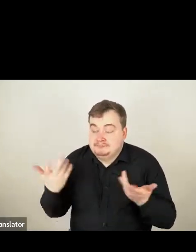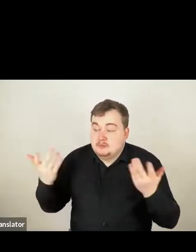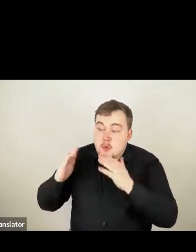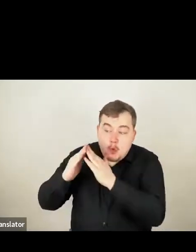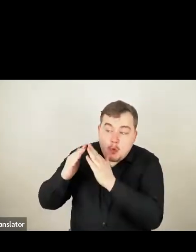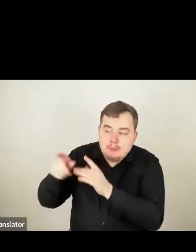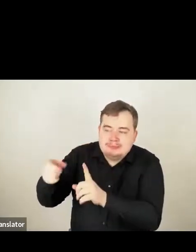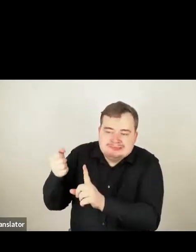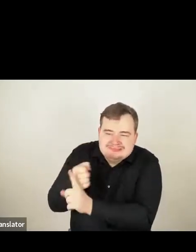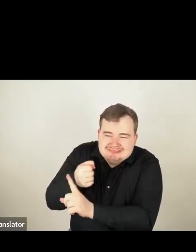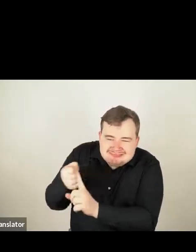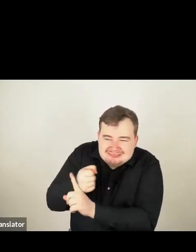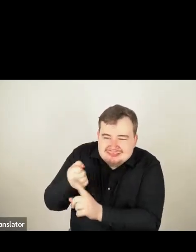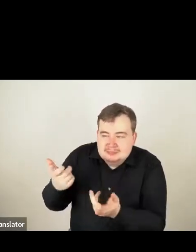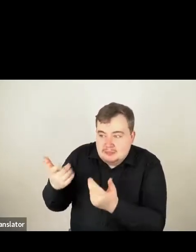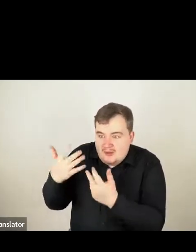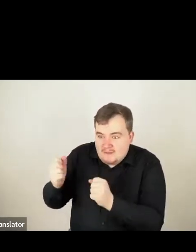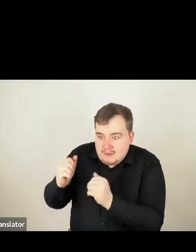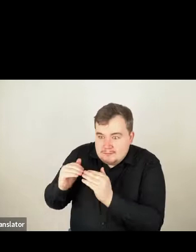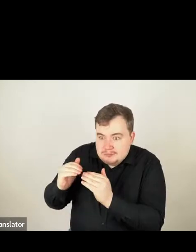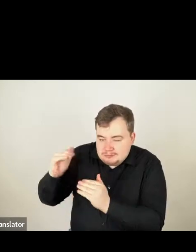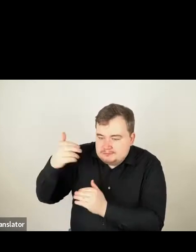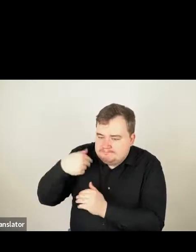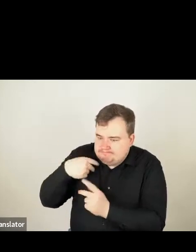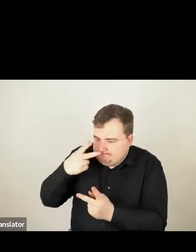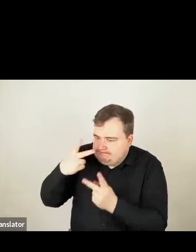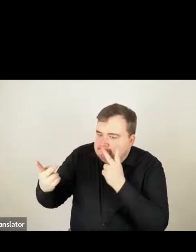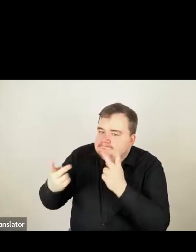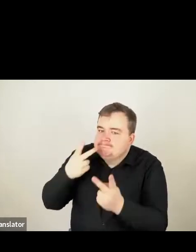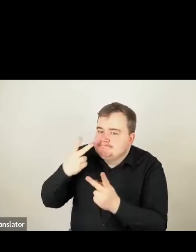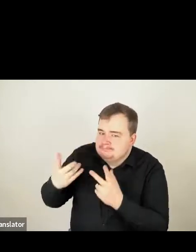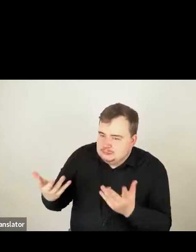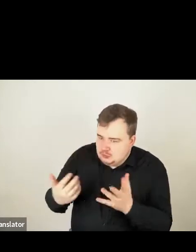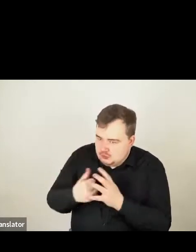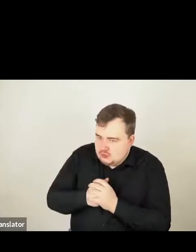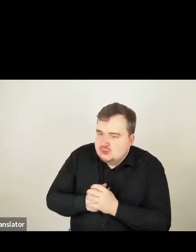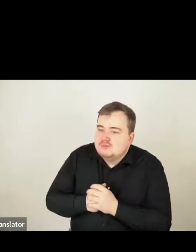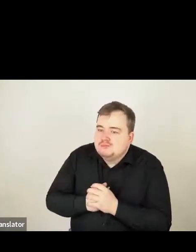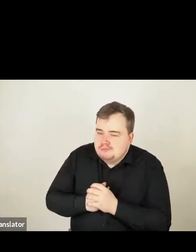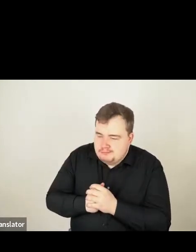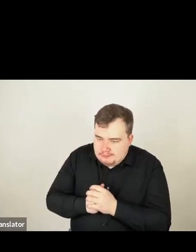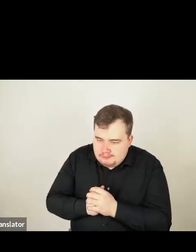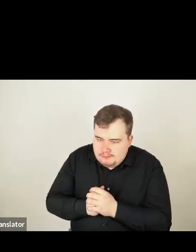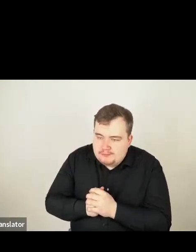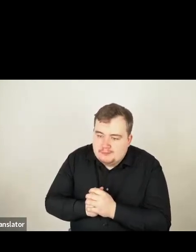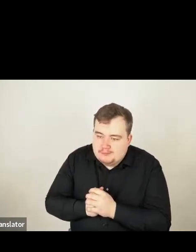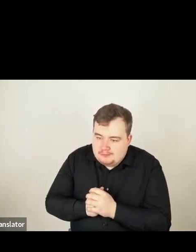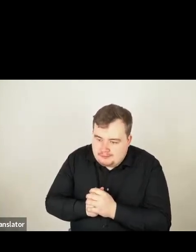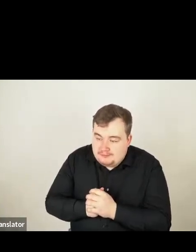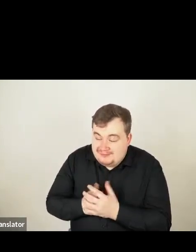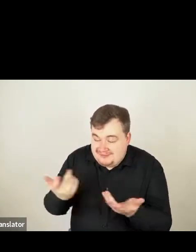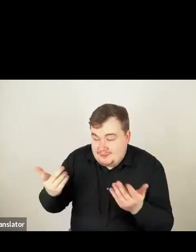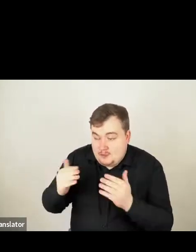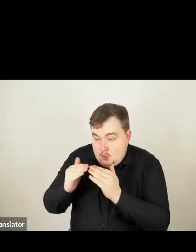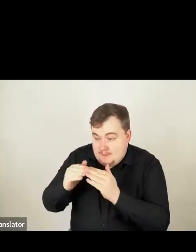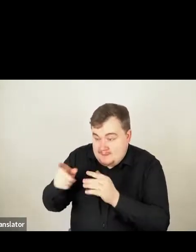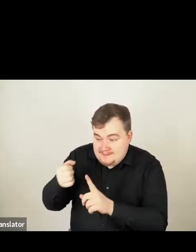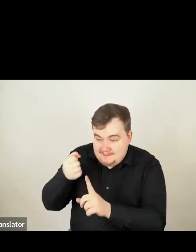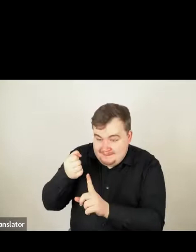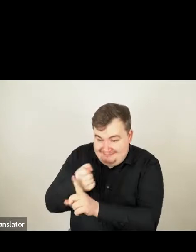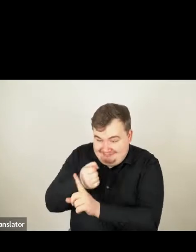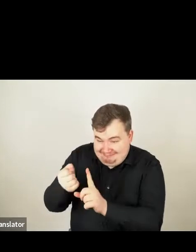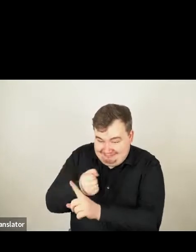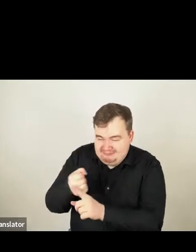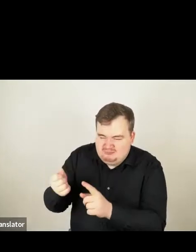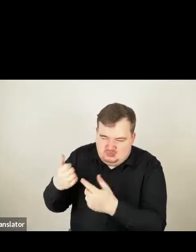have more statistics. Indeed, it's not like that. The domestic violence has been there, but we didn't have mechanisms